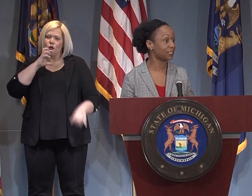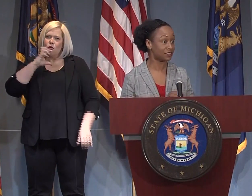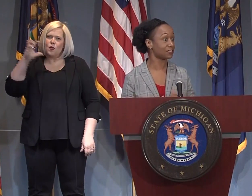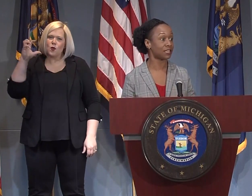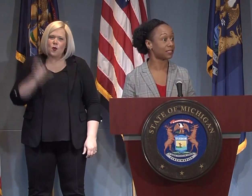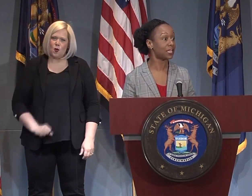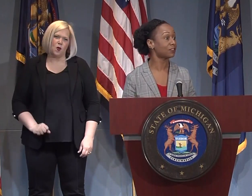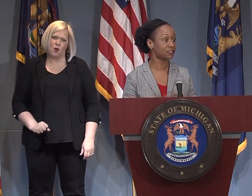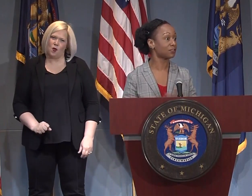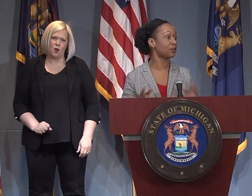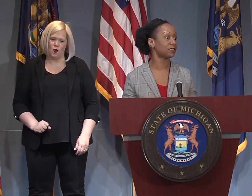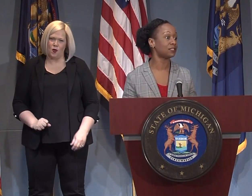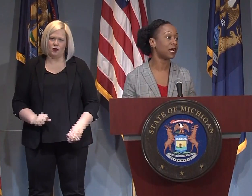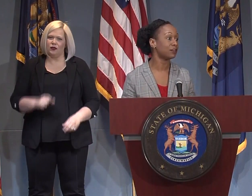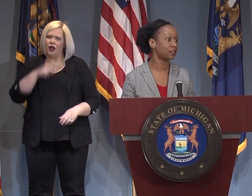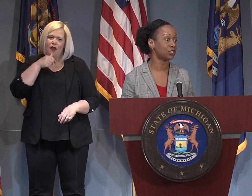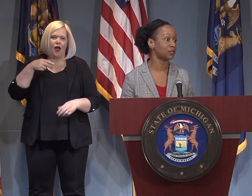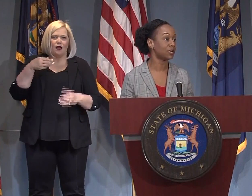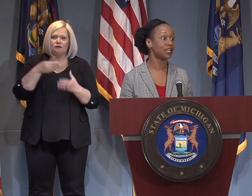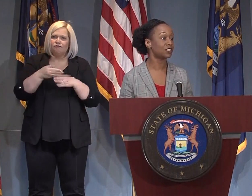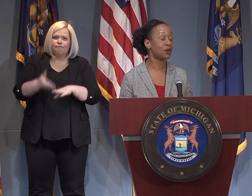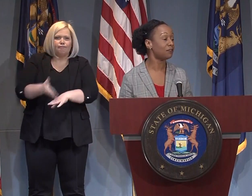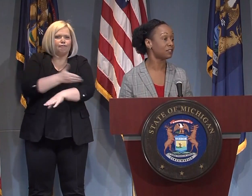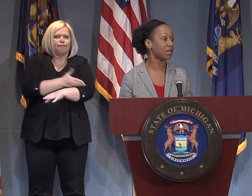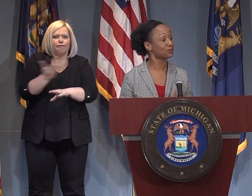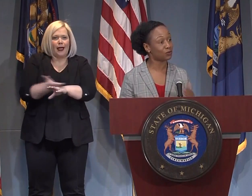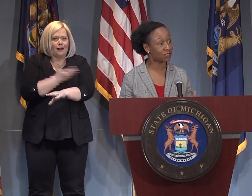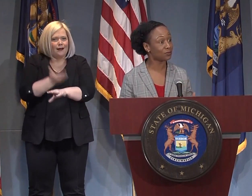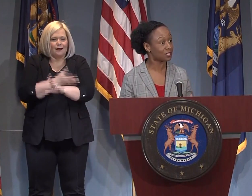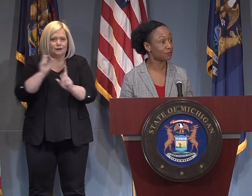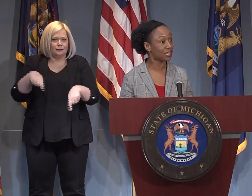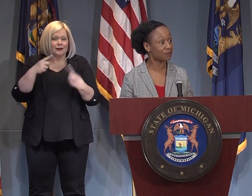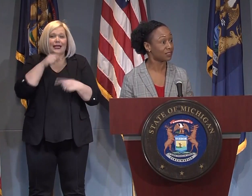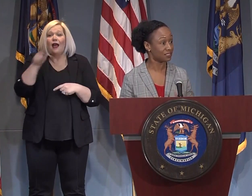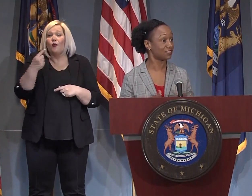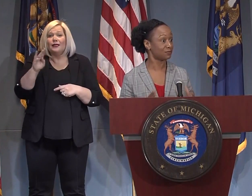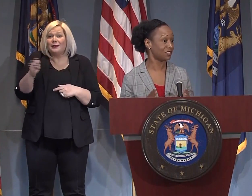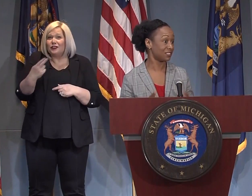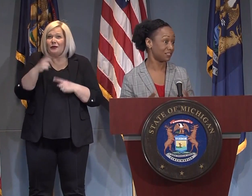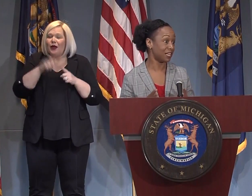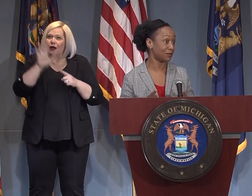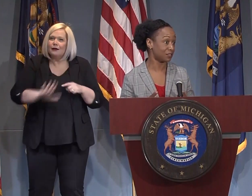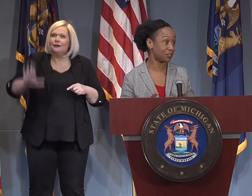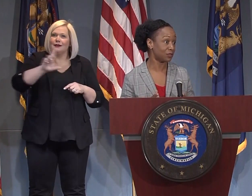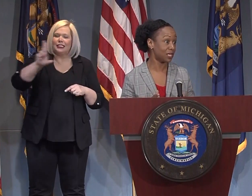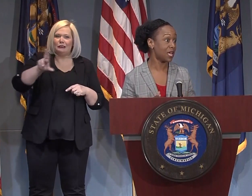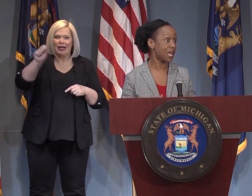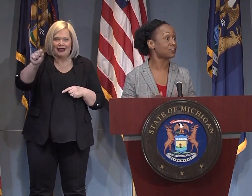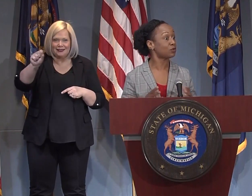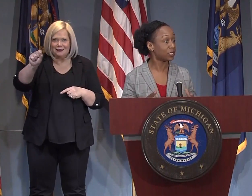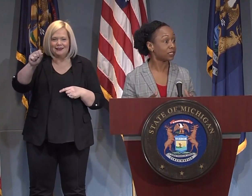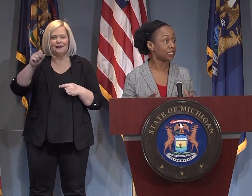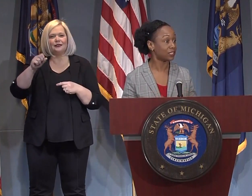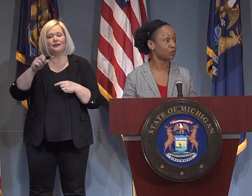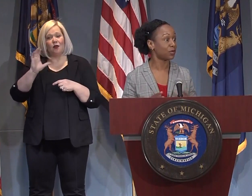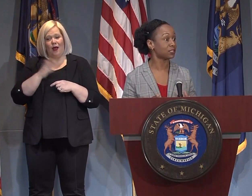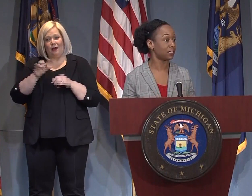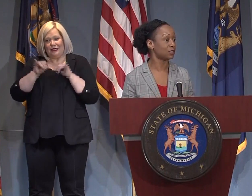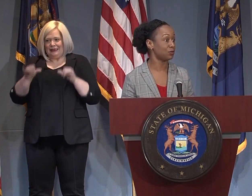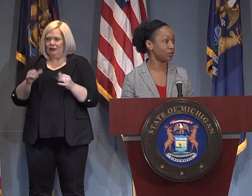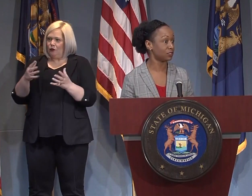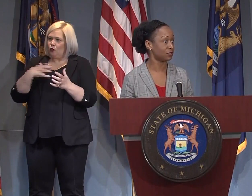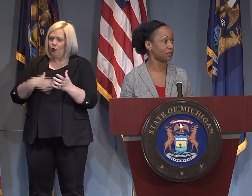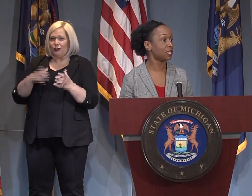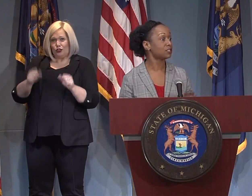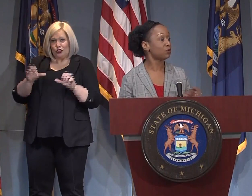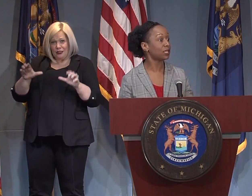been funded, and this is just not here. This is across the entire country. So oftentimes we want to do something, but the system just doesn't allow us to do it as quickly and as robustly